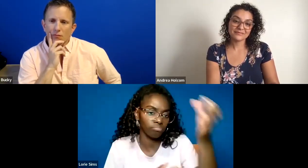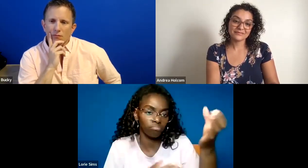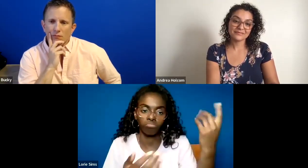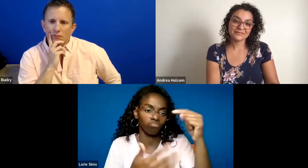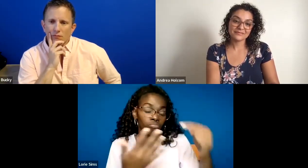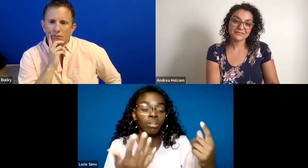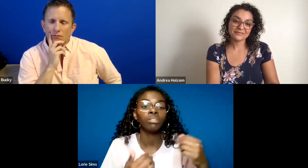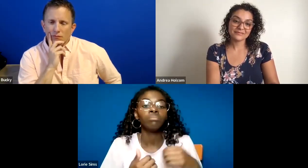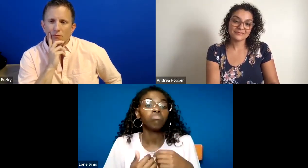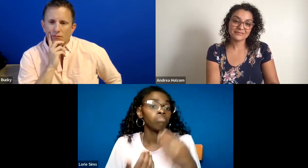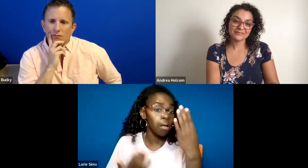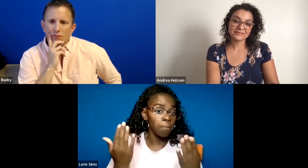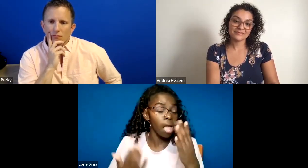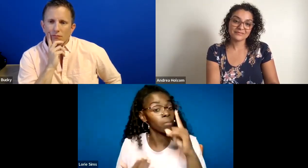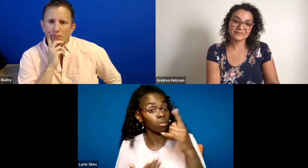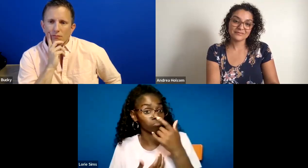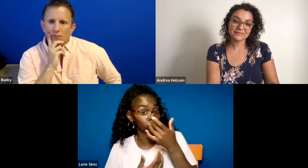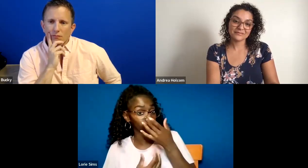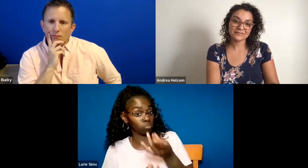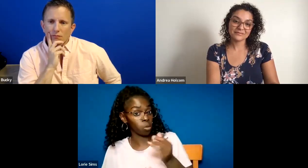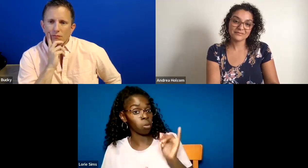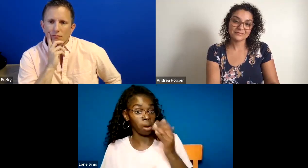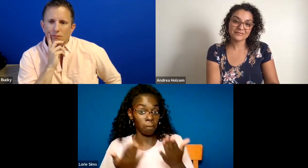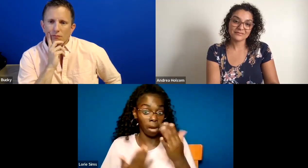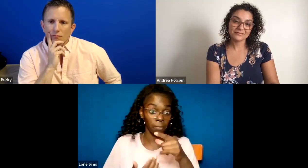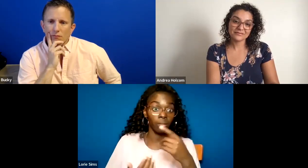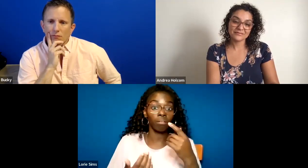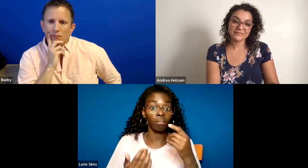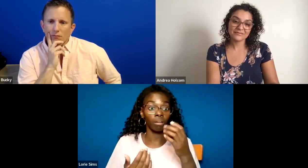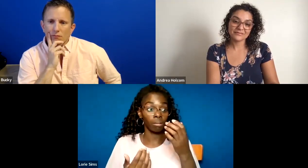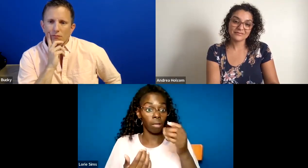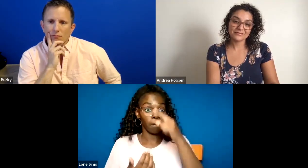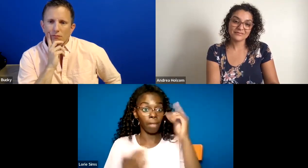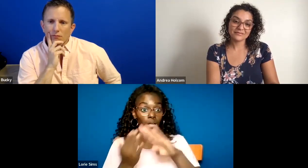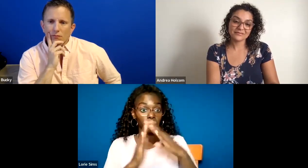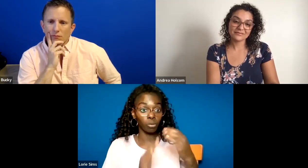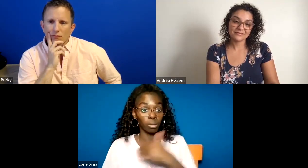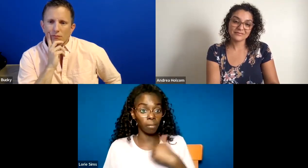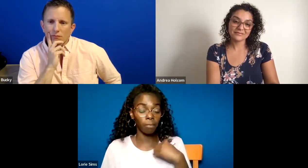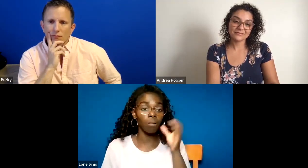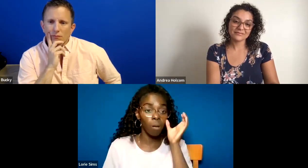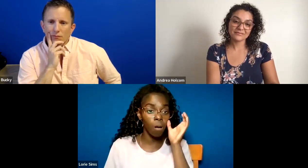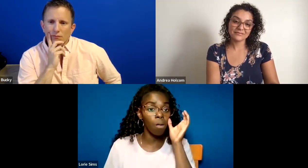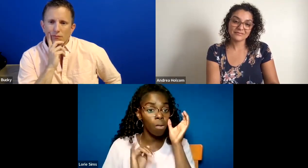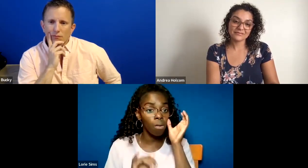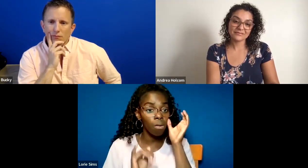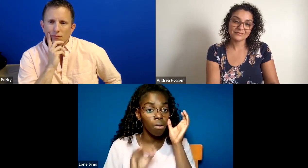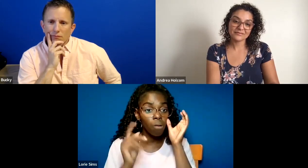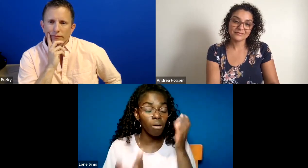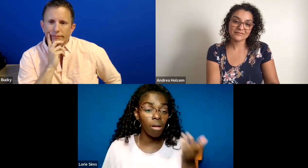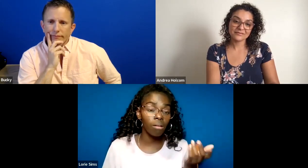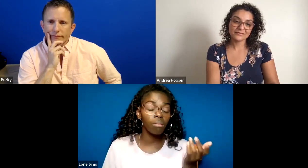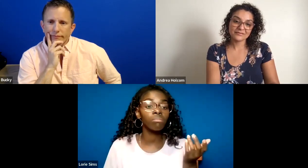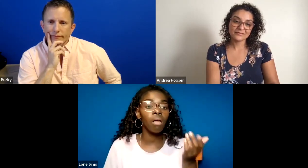how to improve spaces, you know, those types of concepts, perhaps that would be something where the Black community, Black